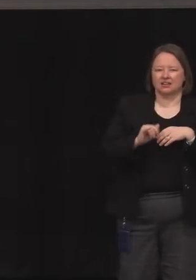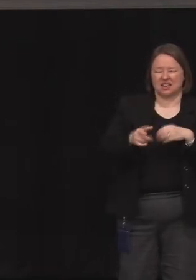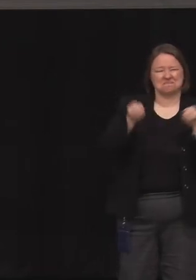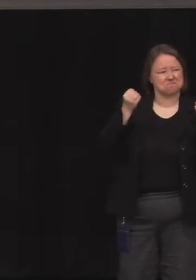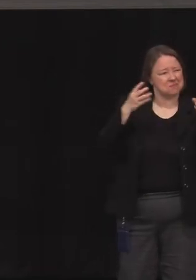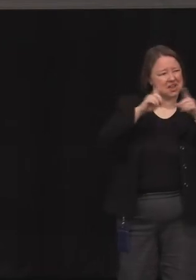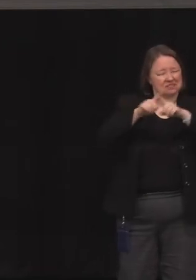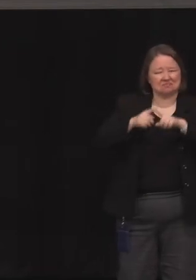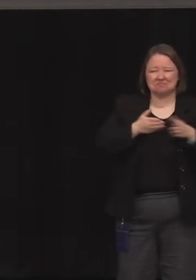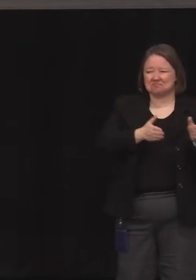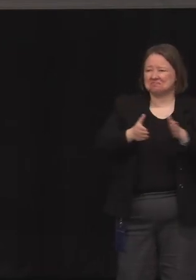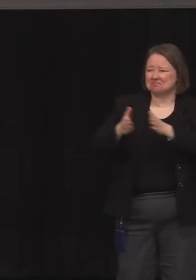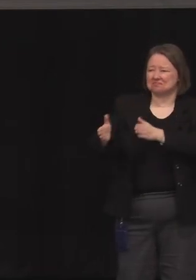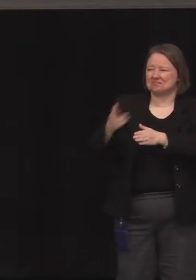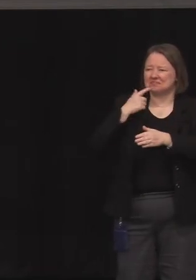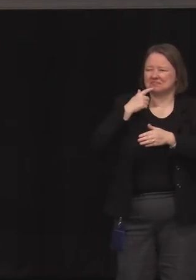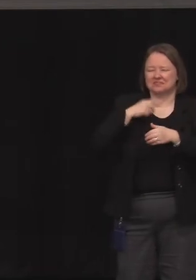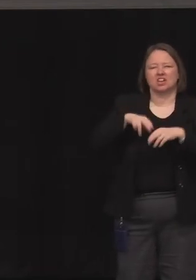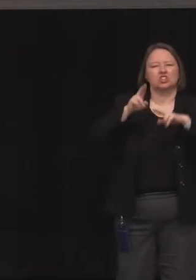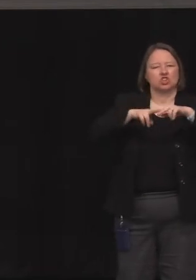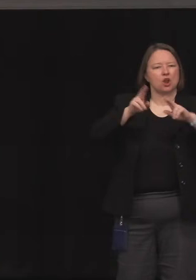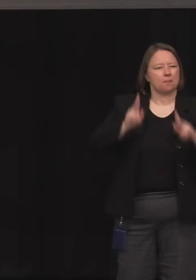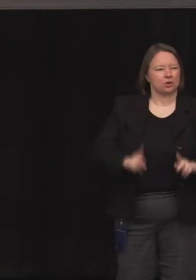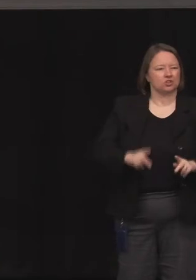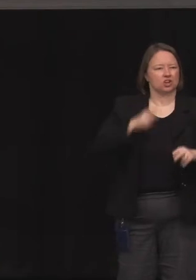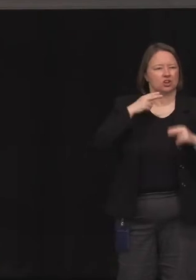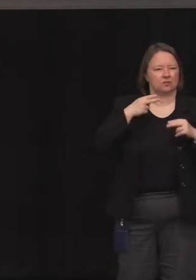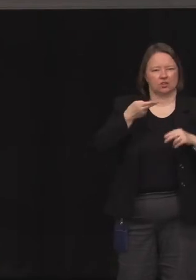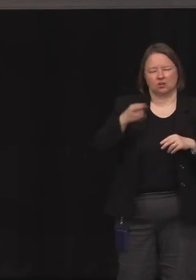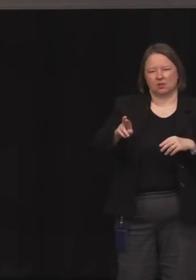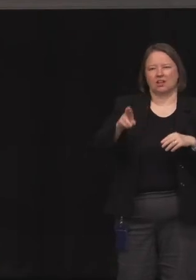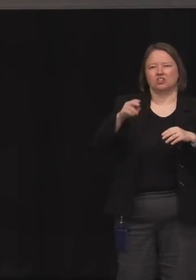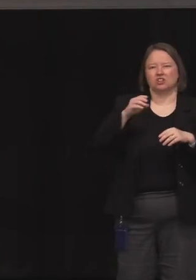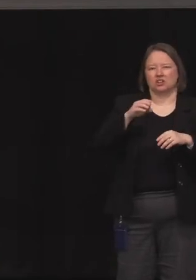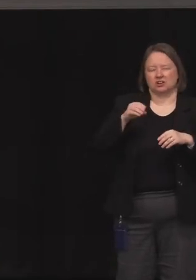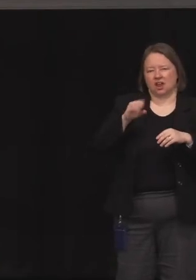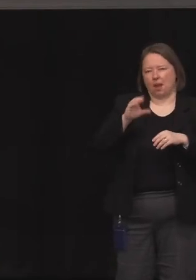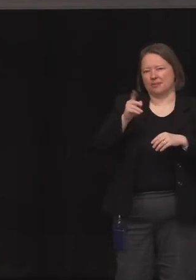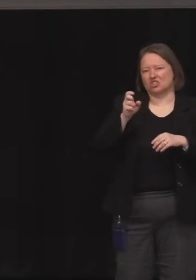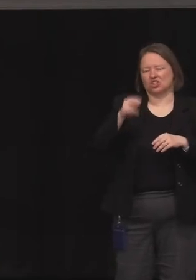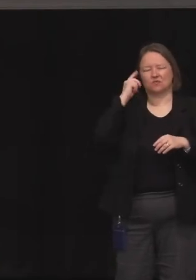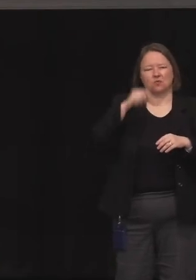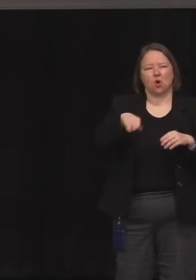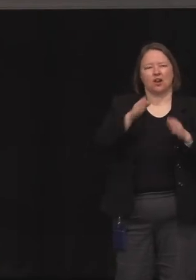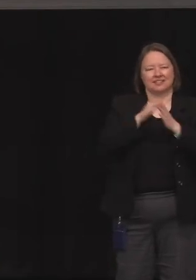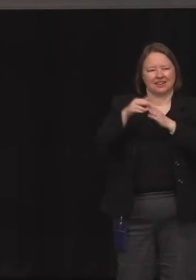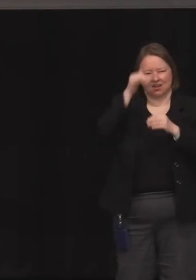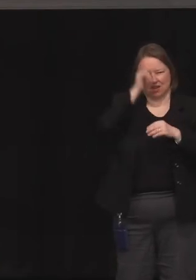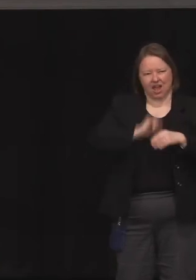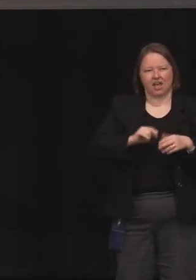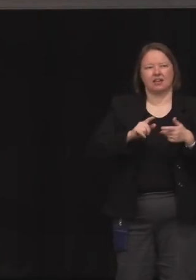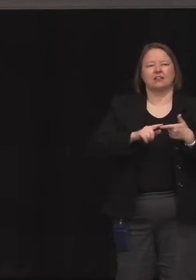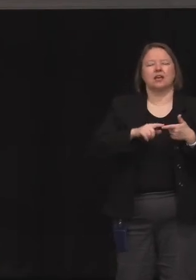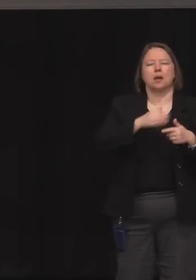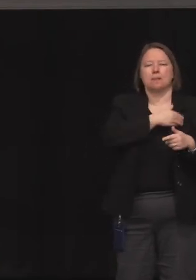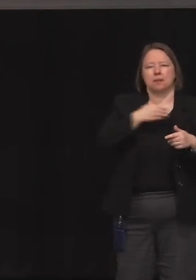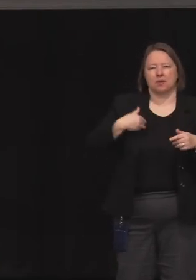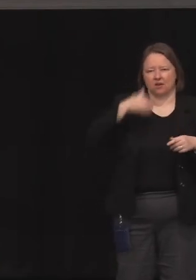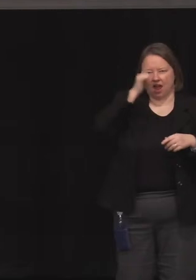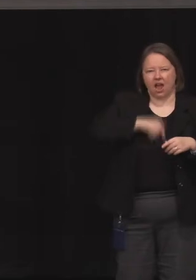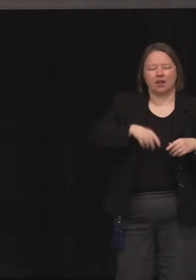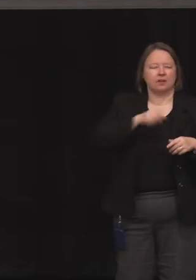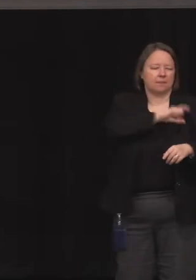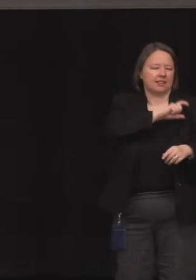capacities as listed. Chairperson, Human Relations Commission for the City of Holland, member of the Holland Police Advisory